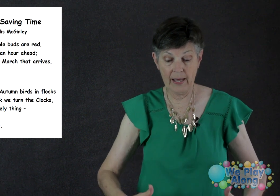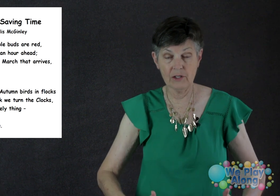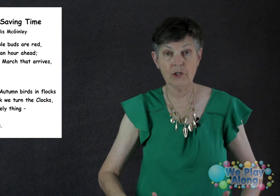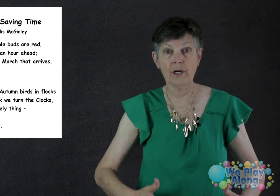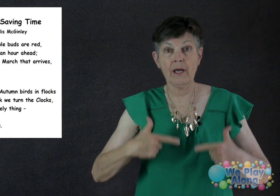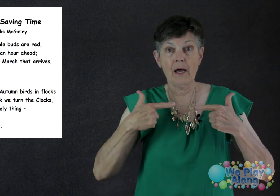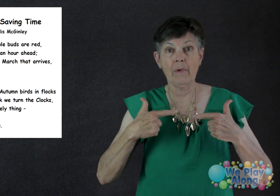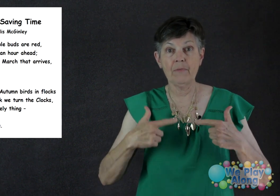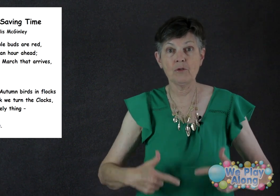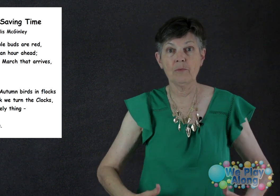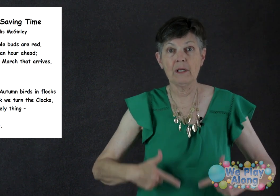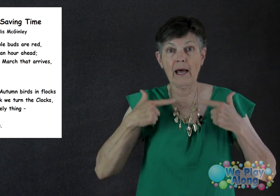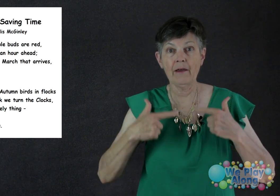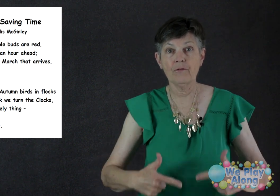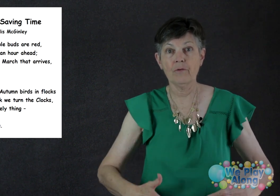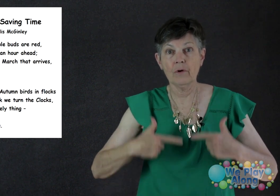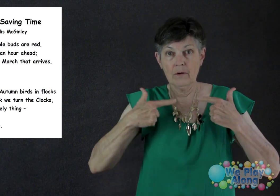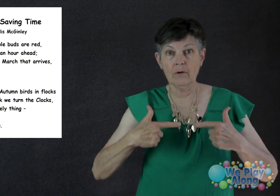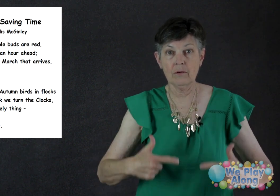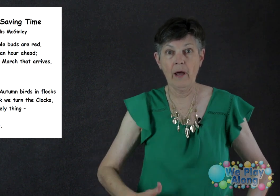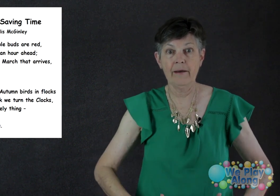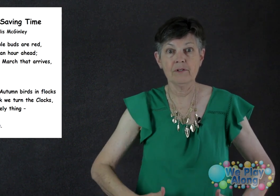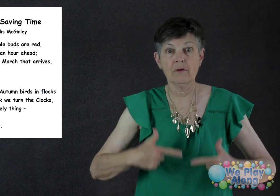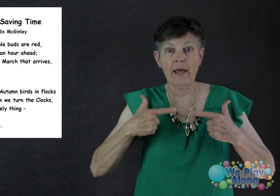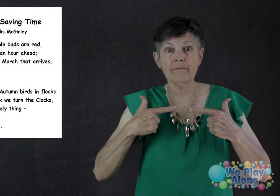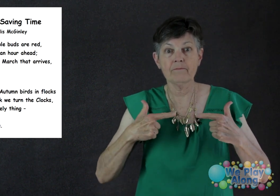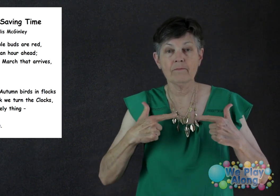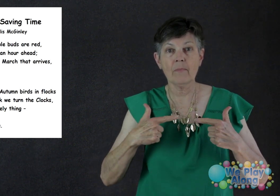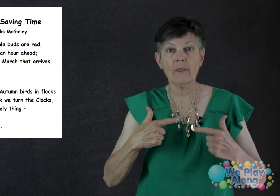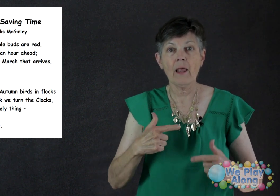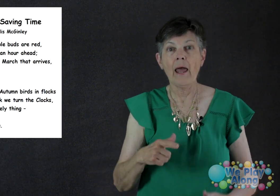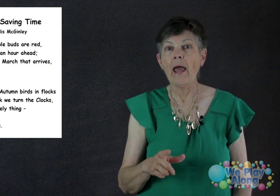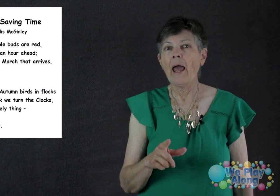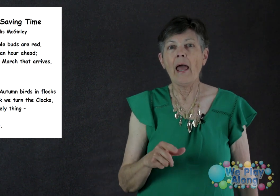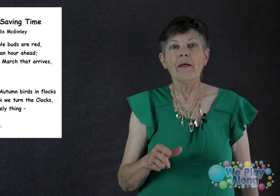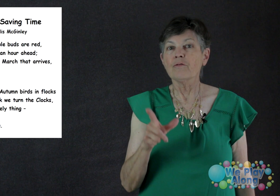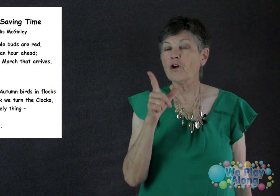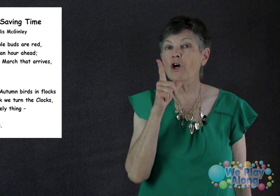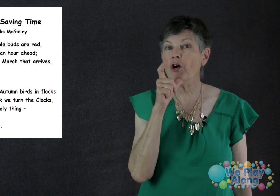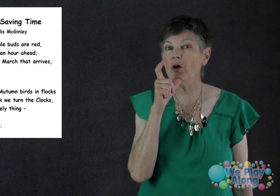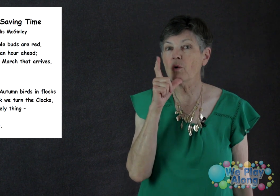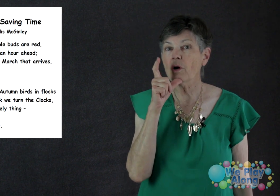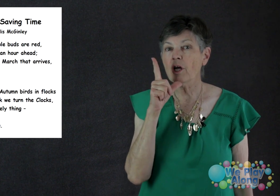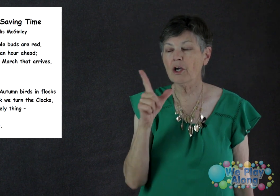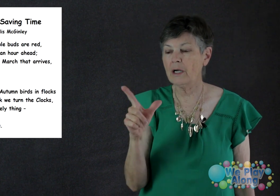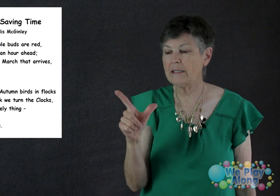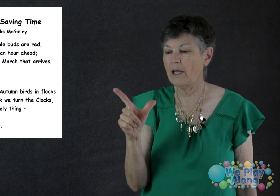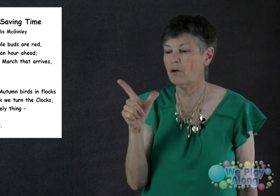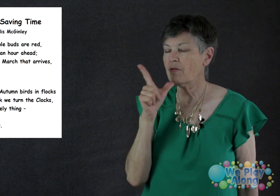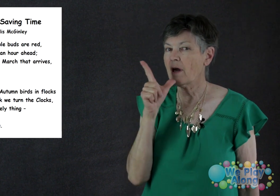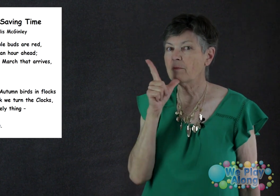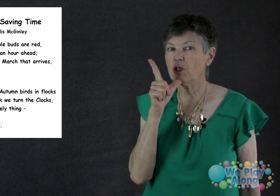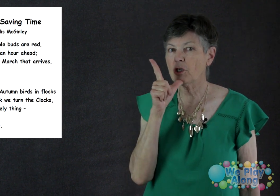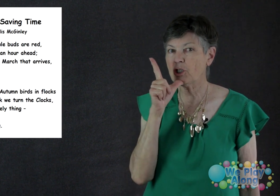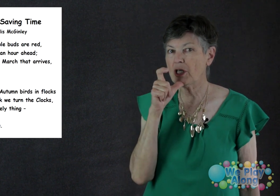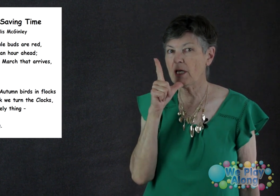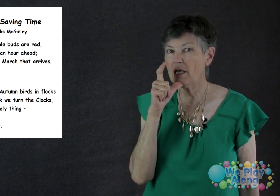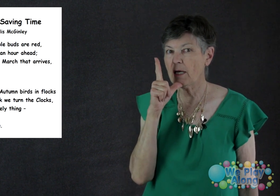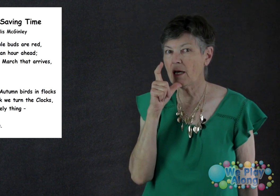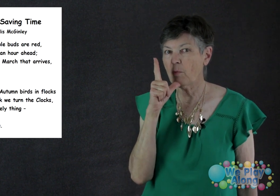hands, you're going to come up. This would be life or lives, okay? For who? You're going to take your thumb to your chin and